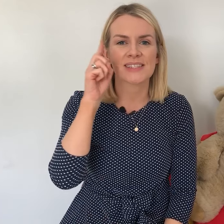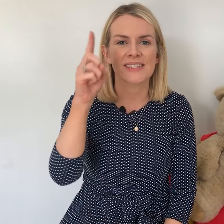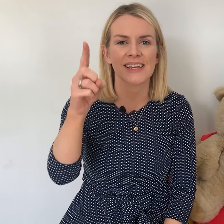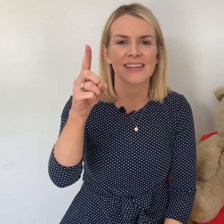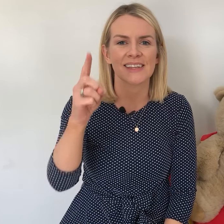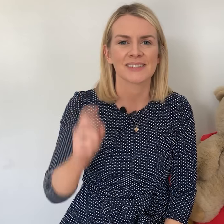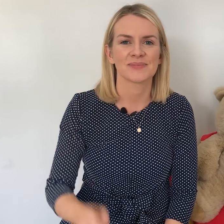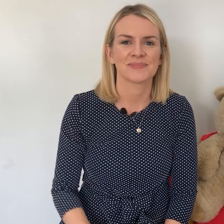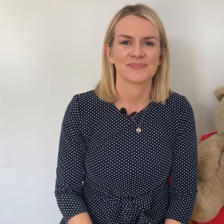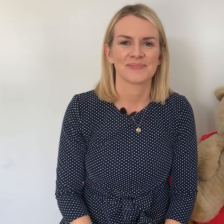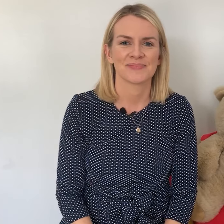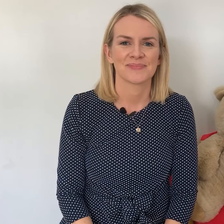see.